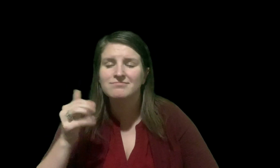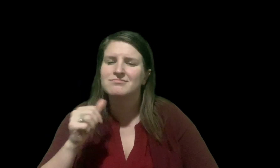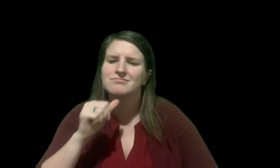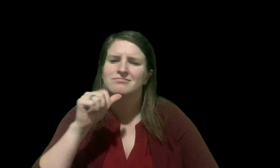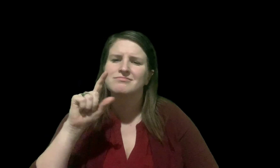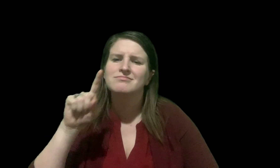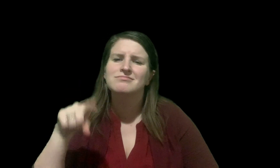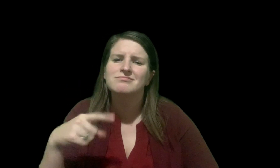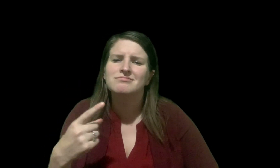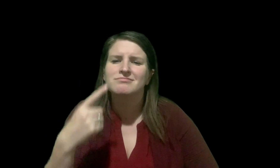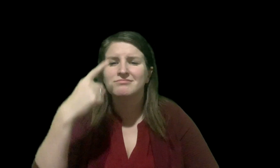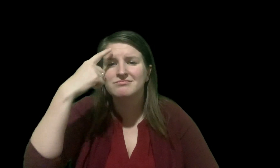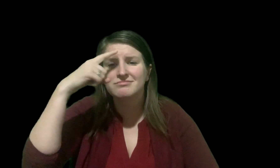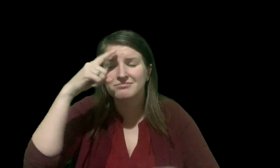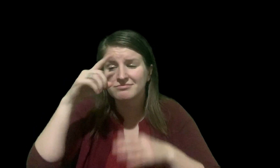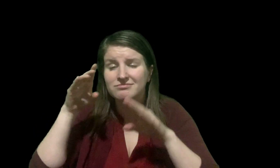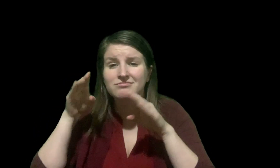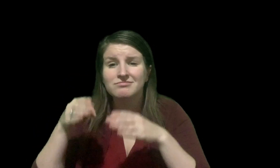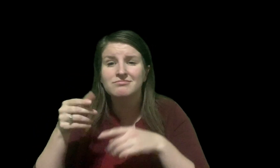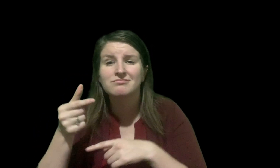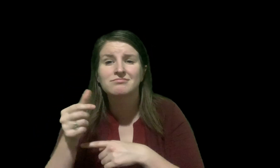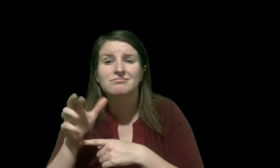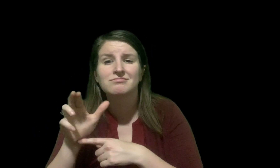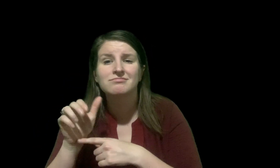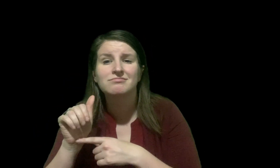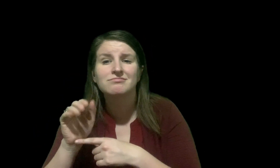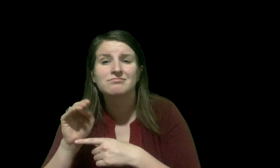And another reason that not using your voice is important,